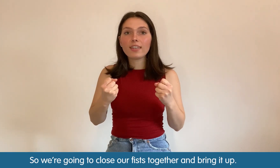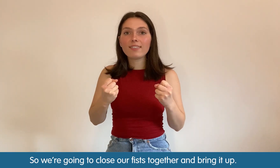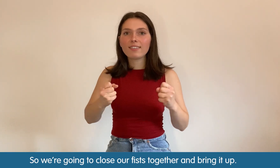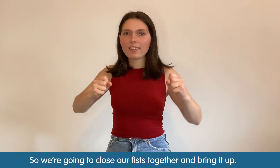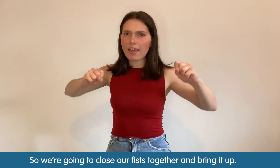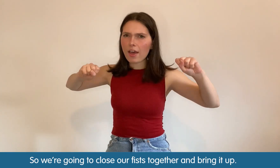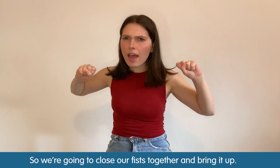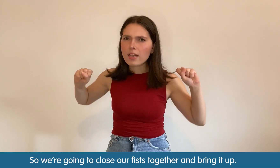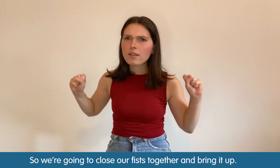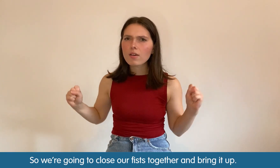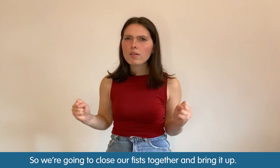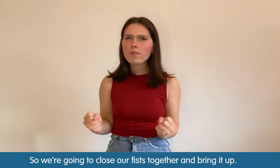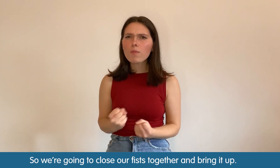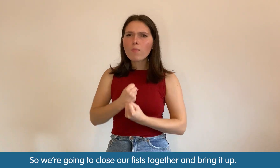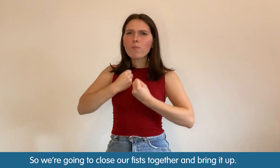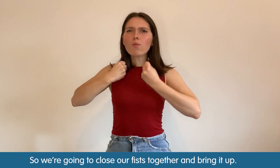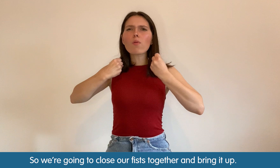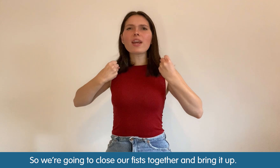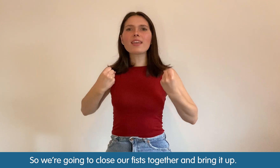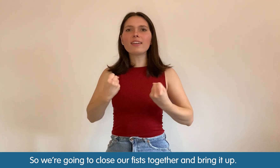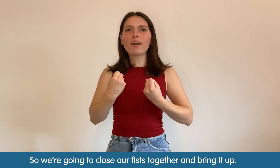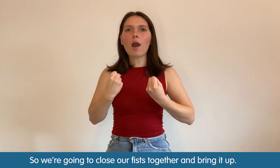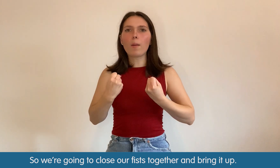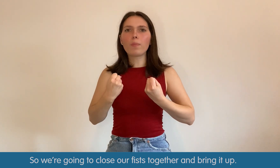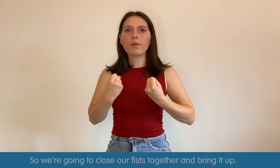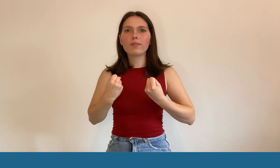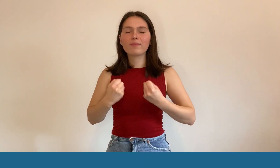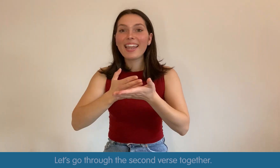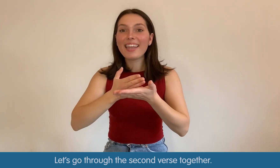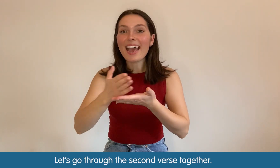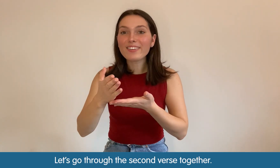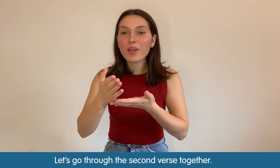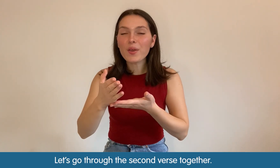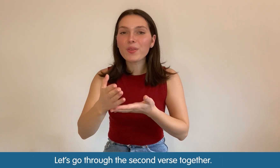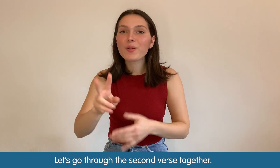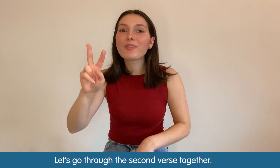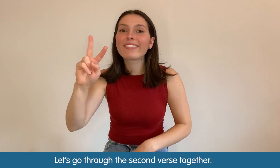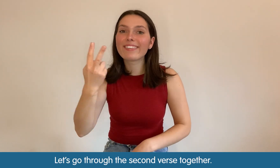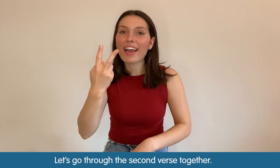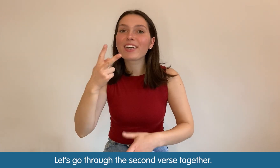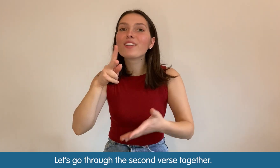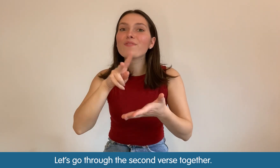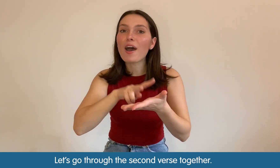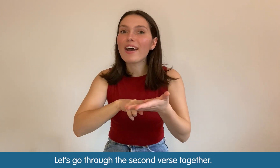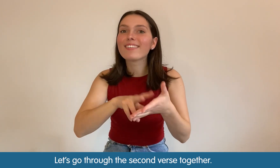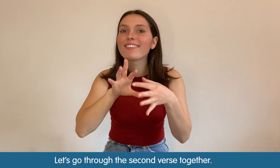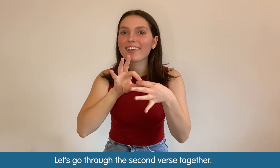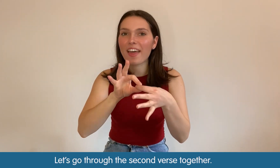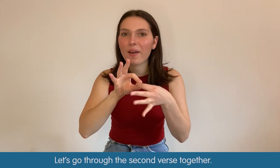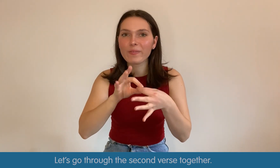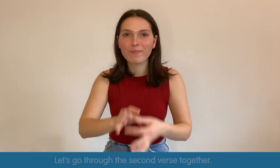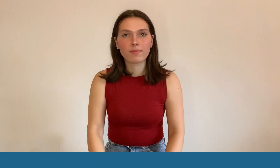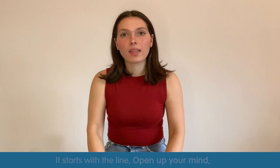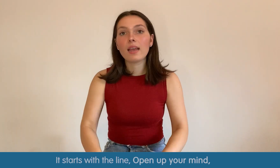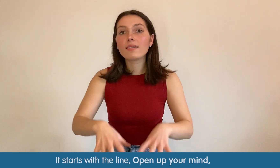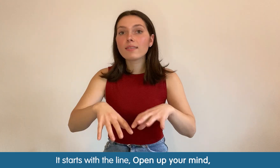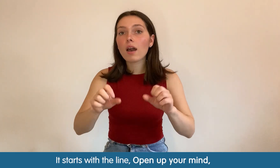fists together and bring it up. Let's go through the second verse together. It starts with